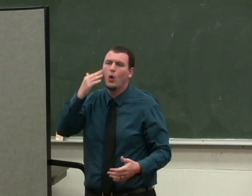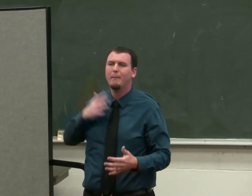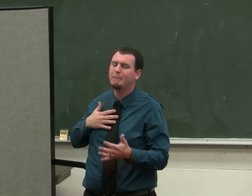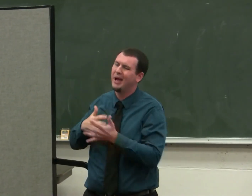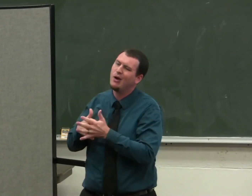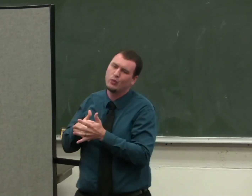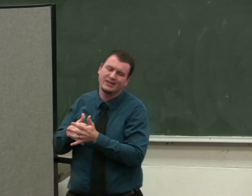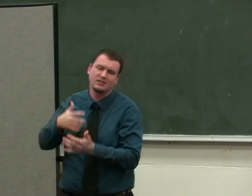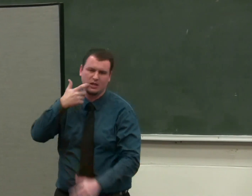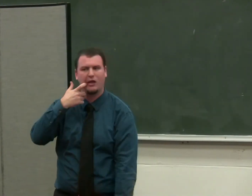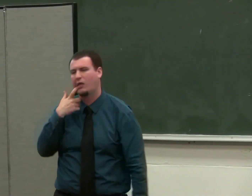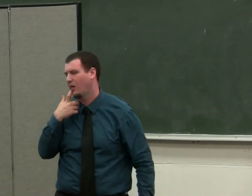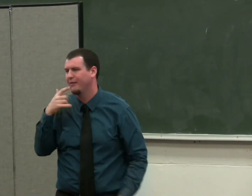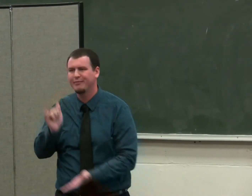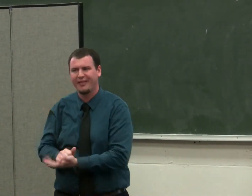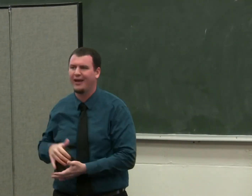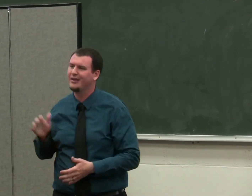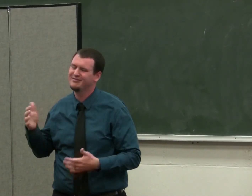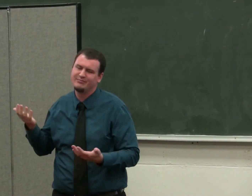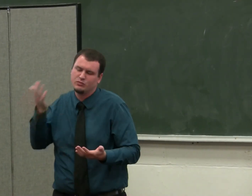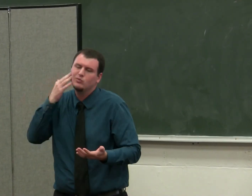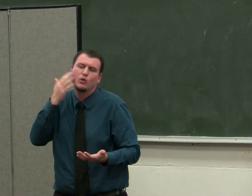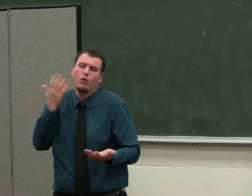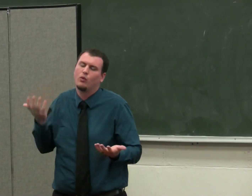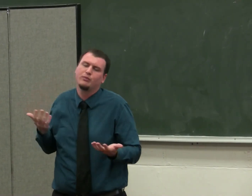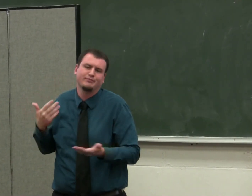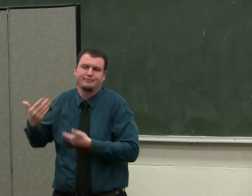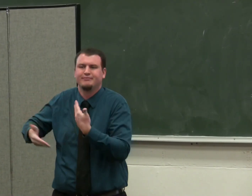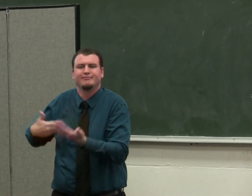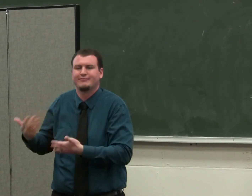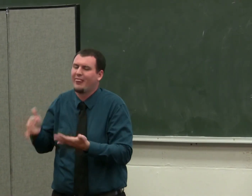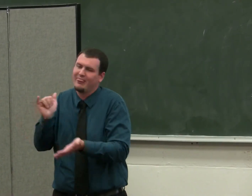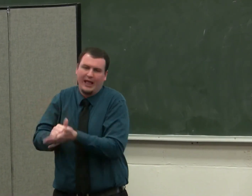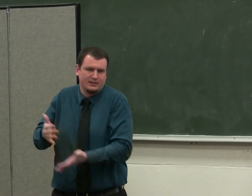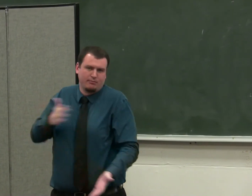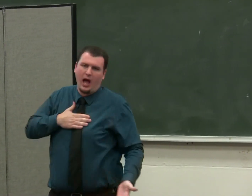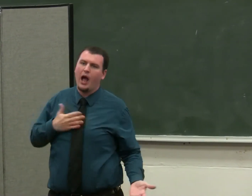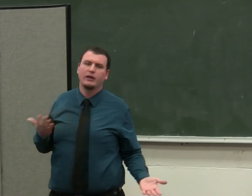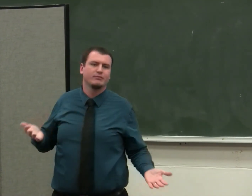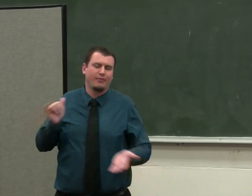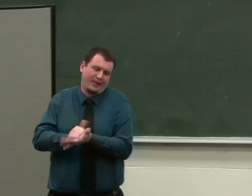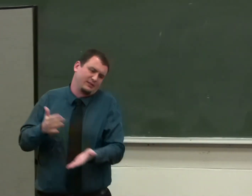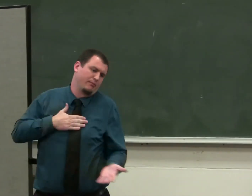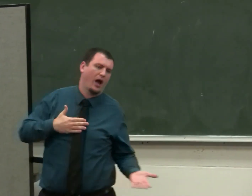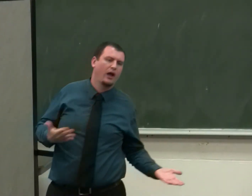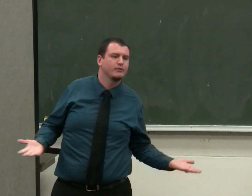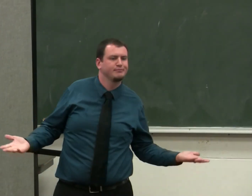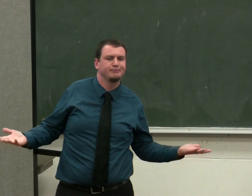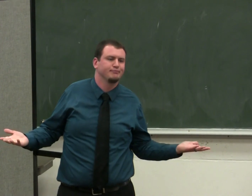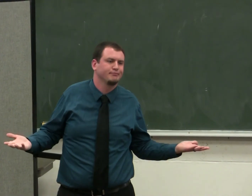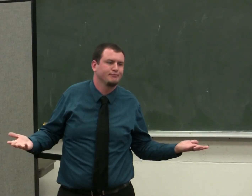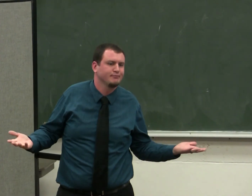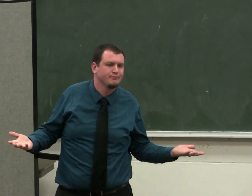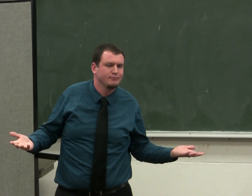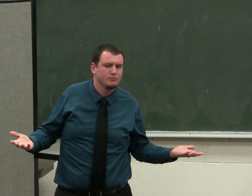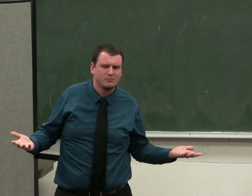Oh, you know, my weaknesses. You know, I'm addicted to this. It's just going to be that way. You know, that's just the way I am. That's my weakness